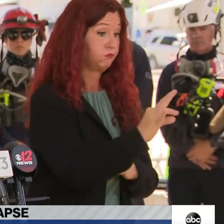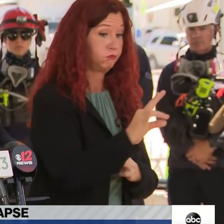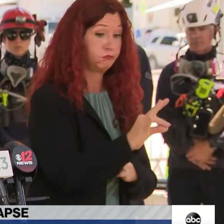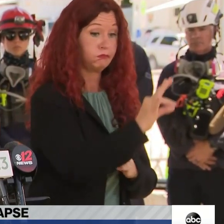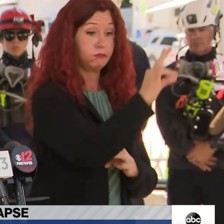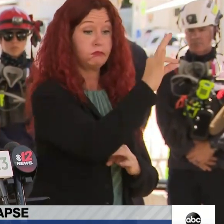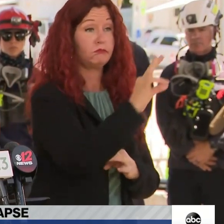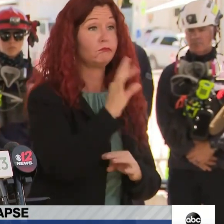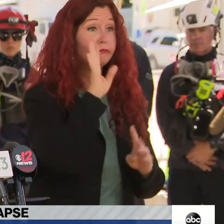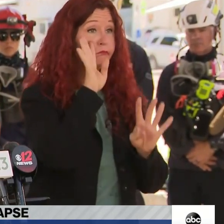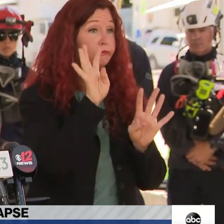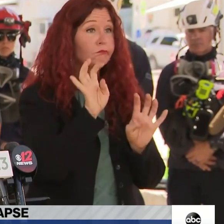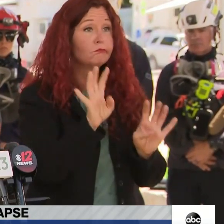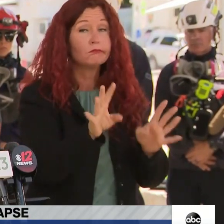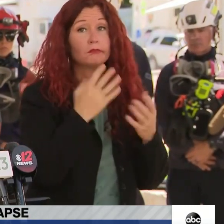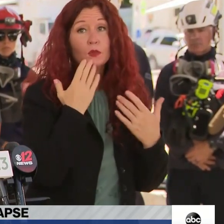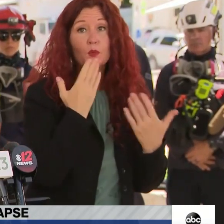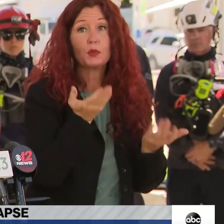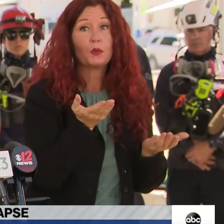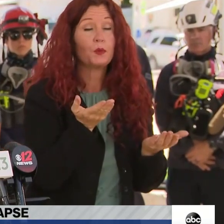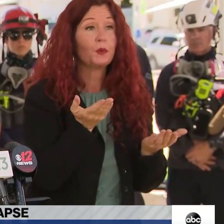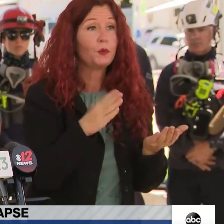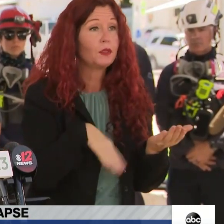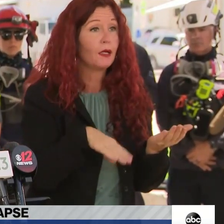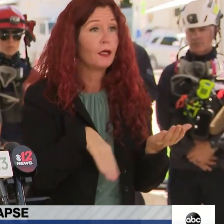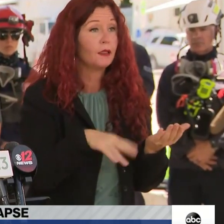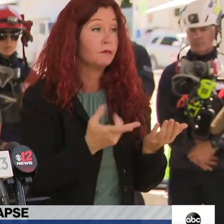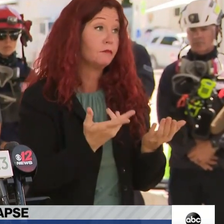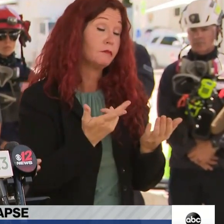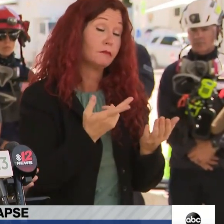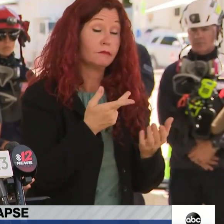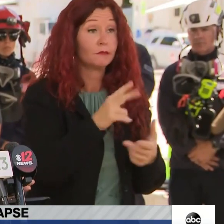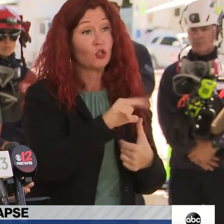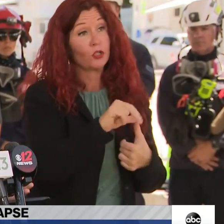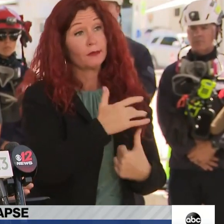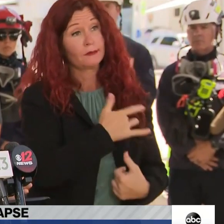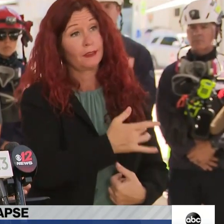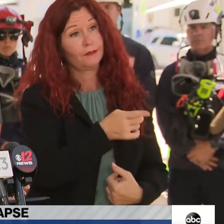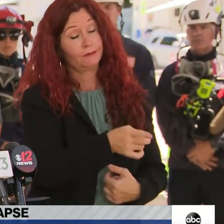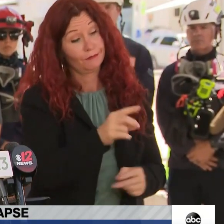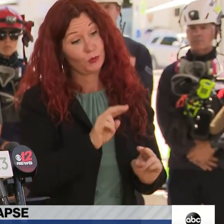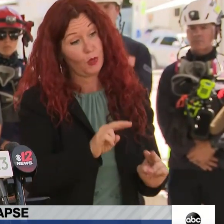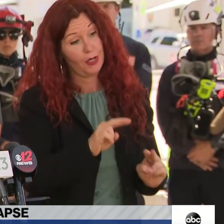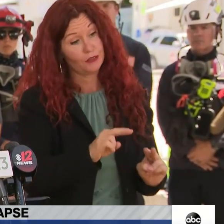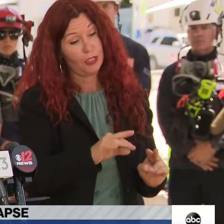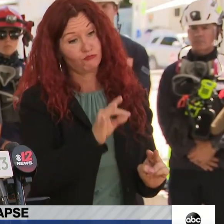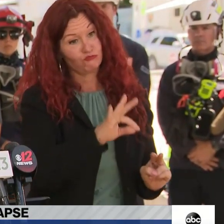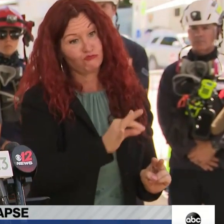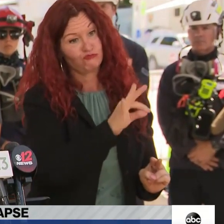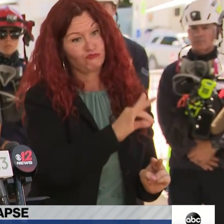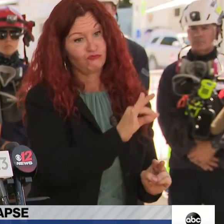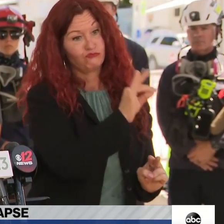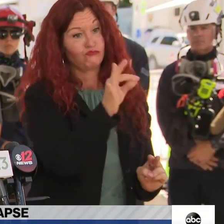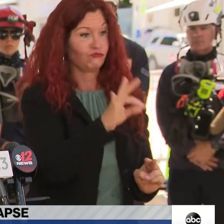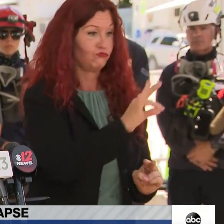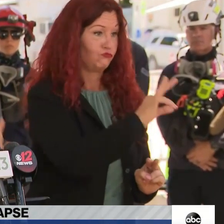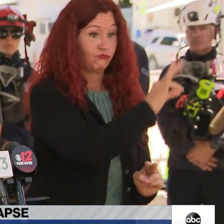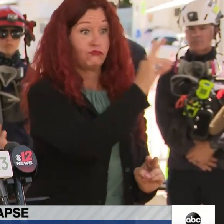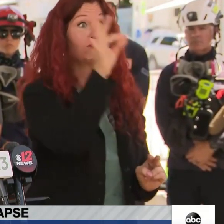meteorologist, but we are continuing to monitor closely. And if there are any potential impacts to Miami-Dade, we are ready, and we